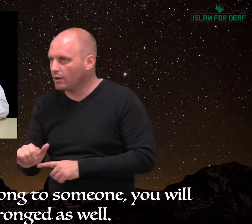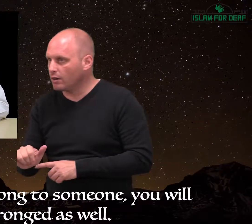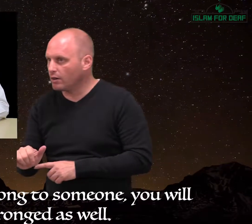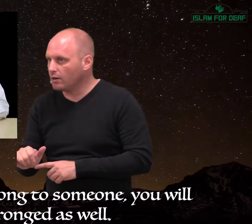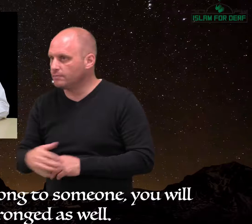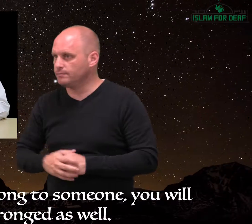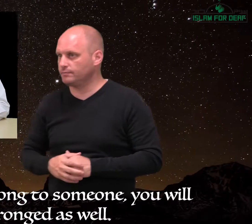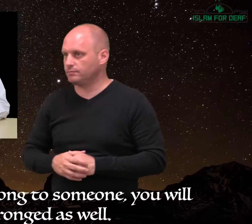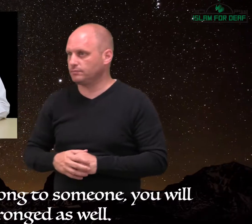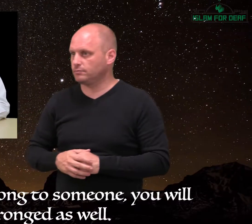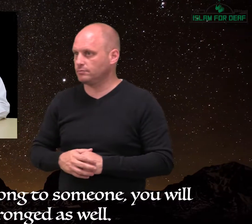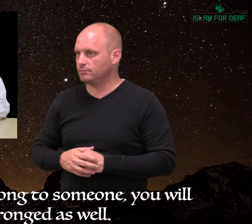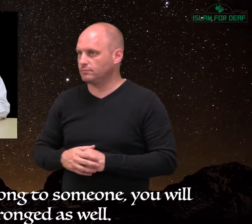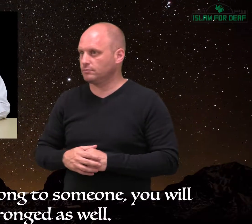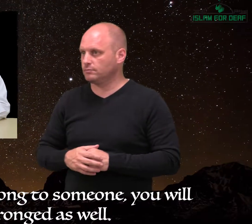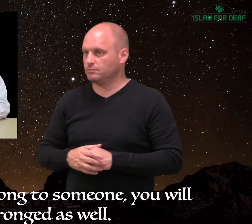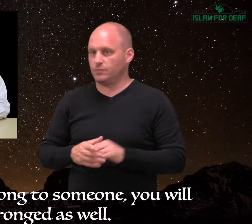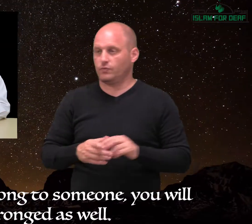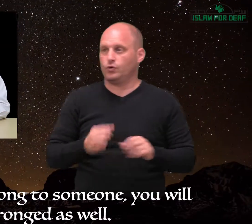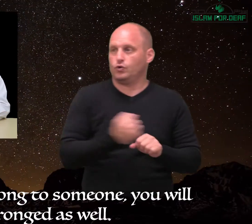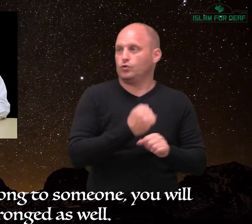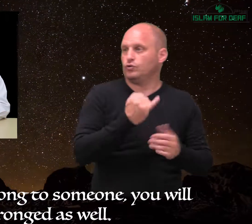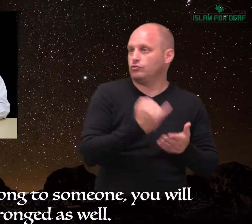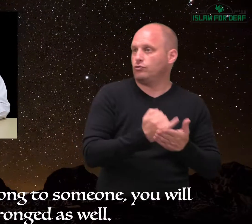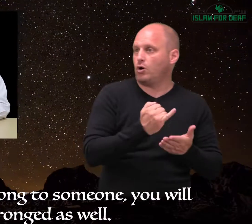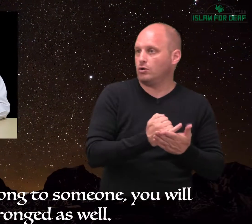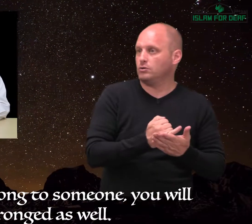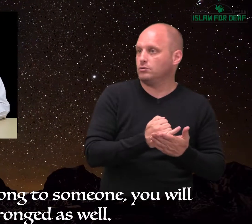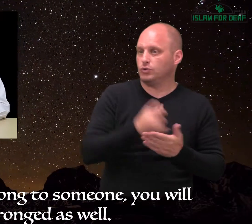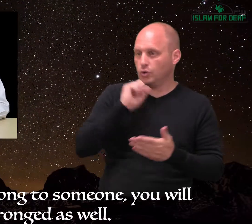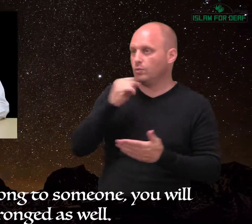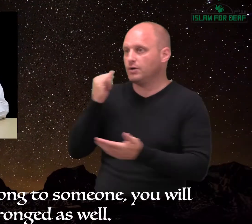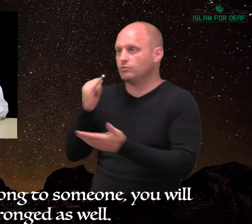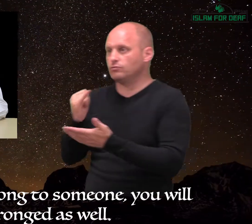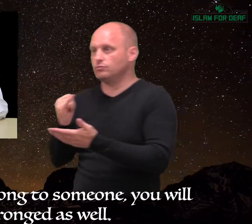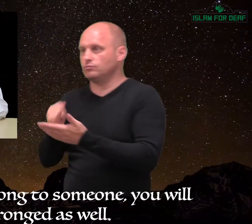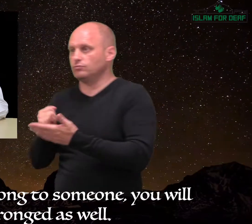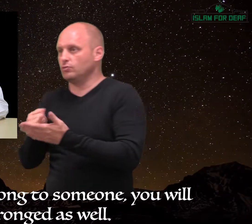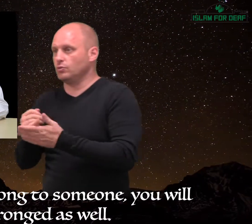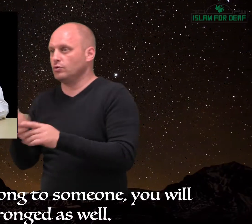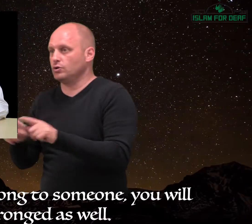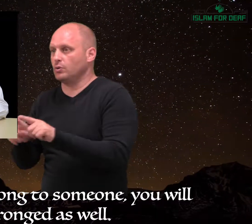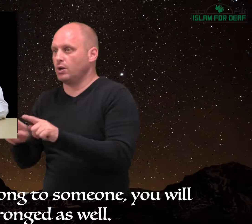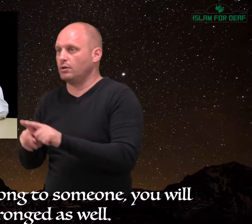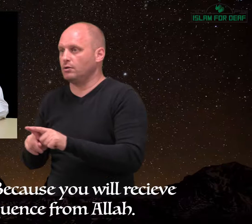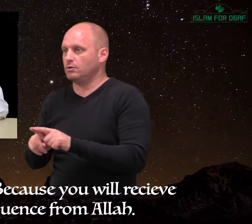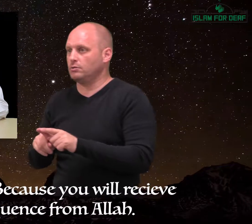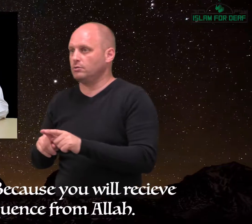Okay. So if you do wrong to someone, you will be wronged as well. Yeah.